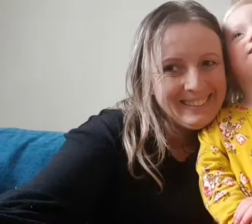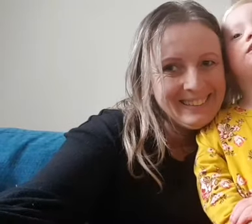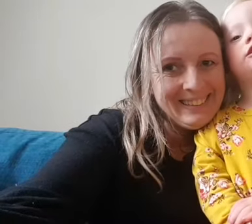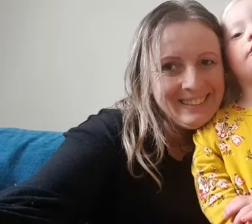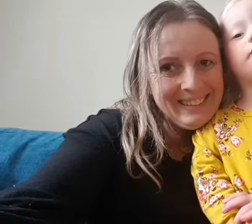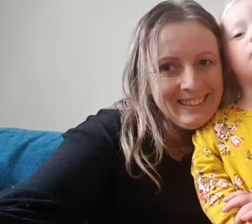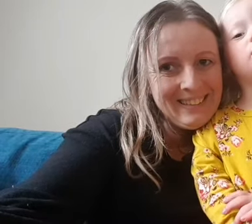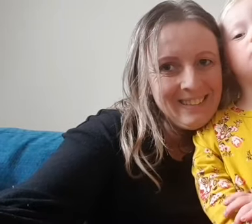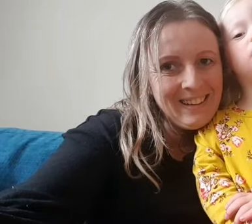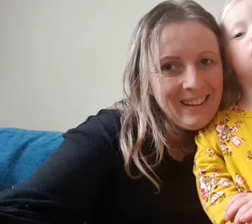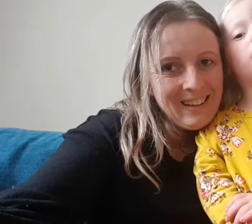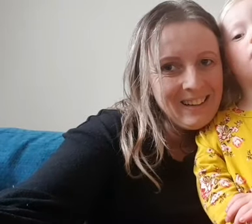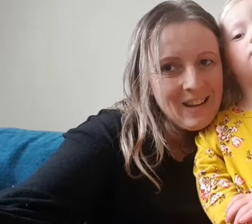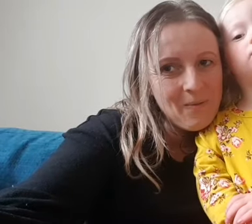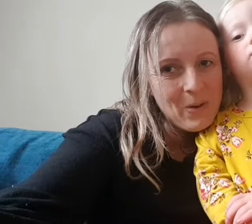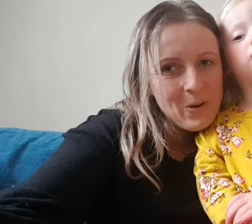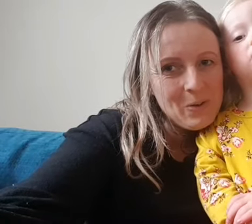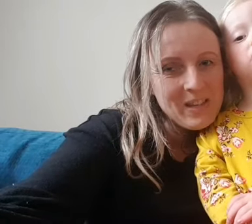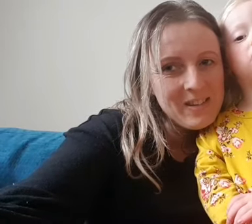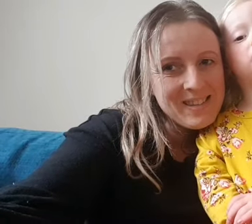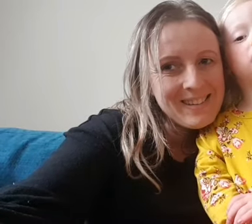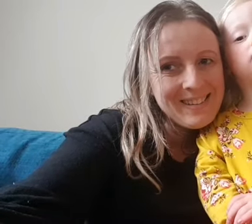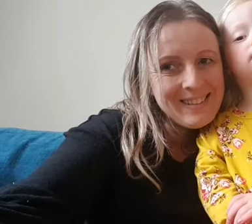Love you. See you soon.